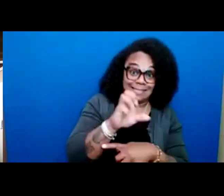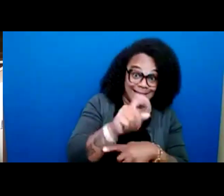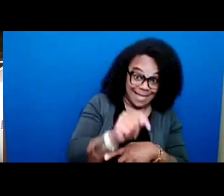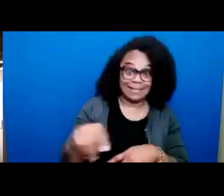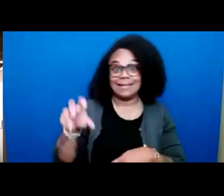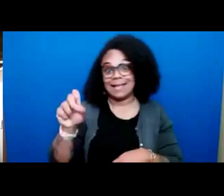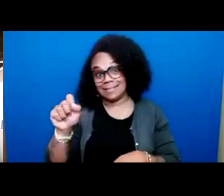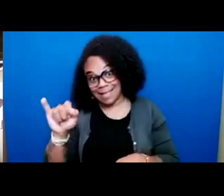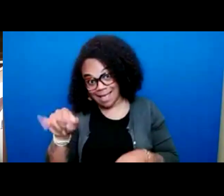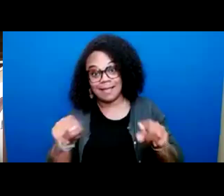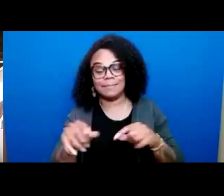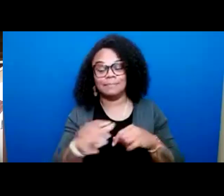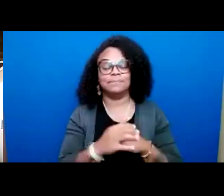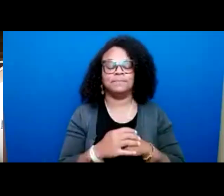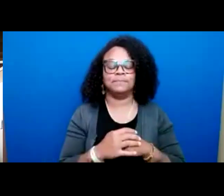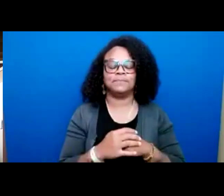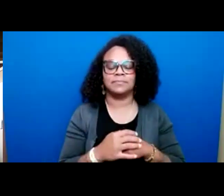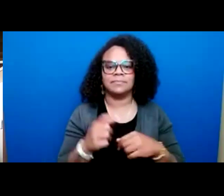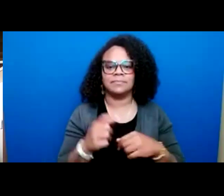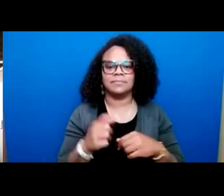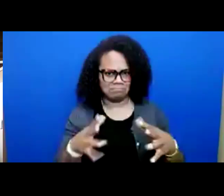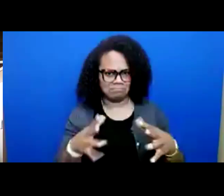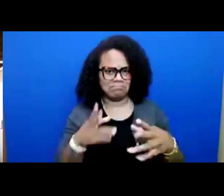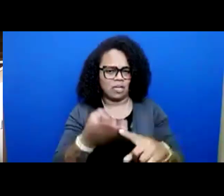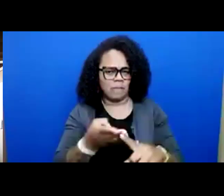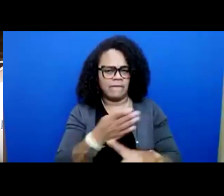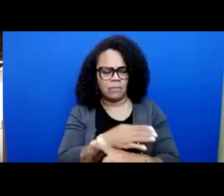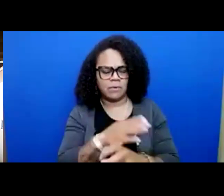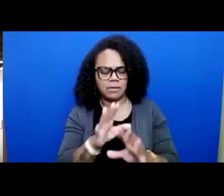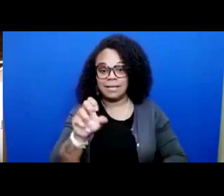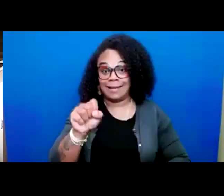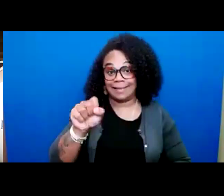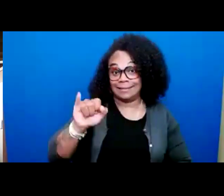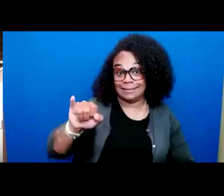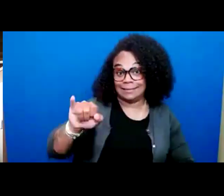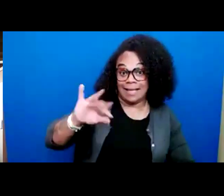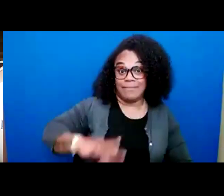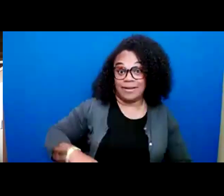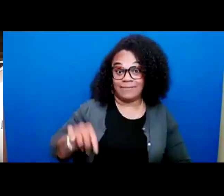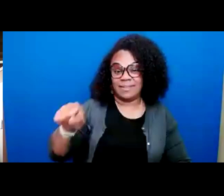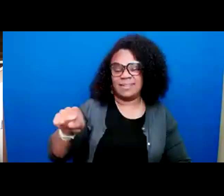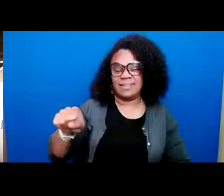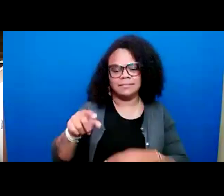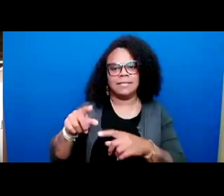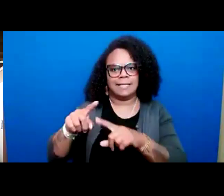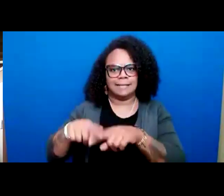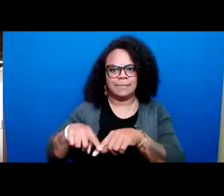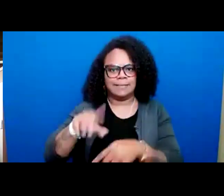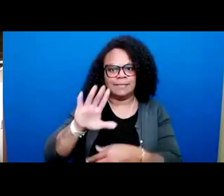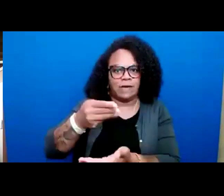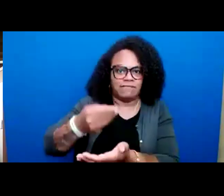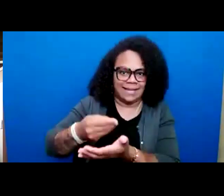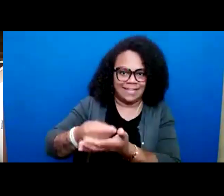So as I mentioned earlier, the SSI benefit is a financial needs-based benefit. And to